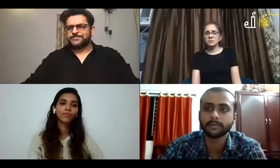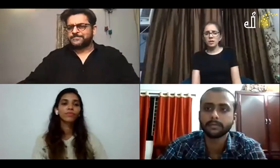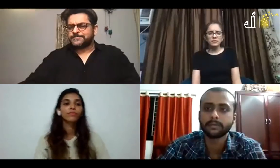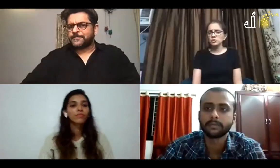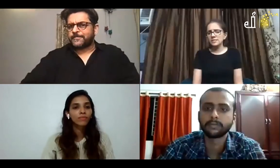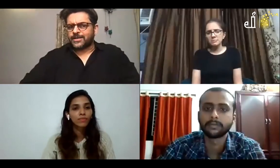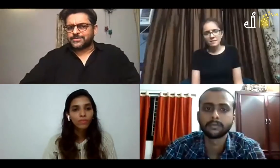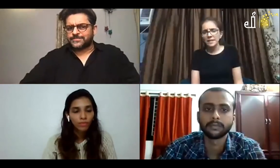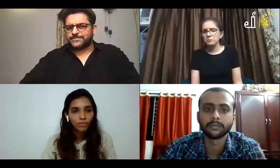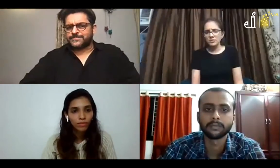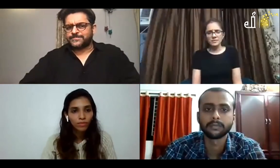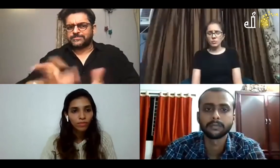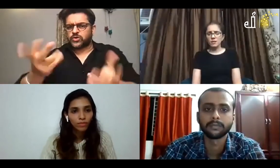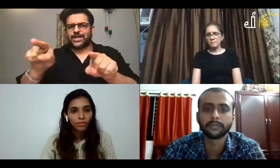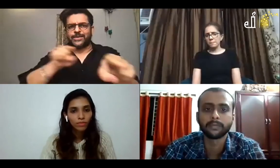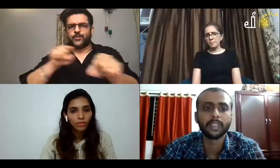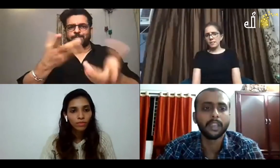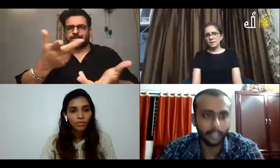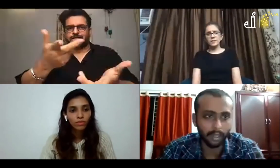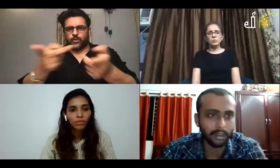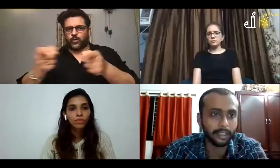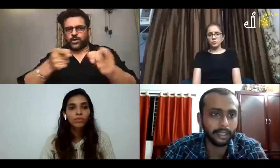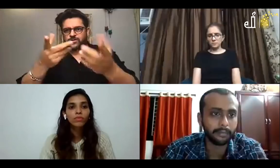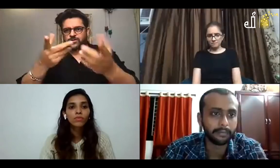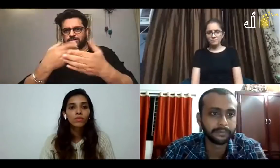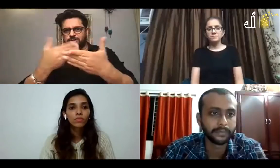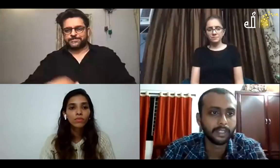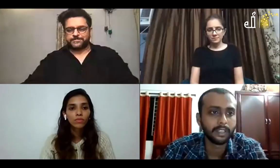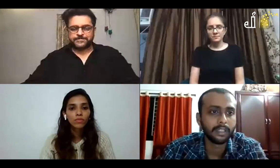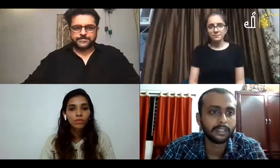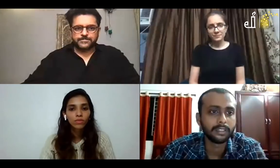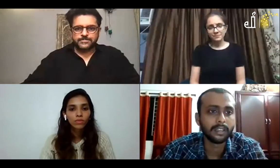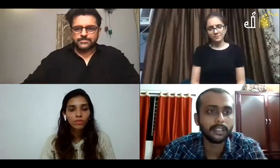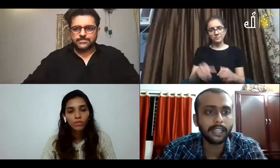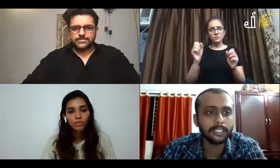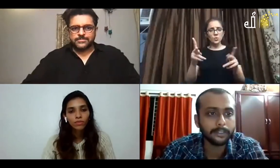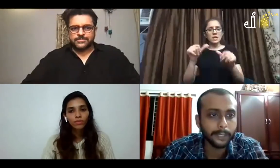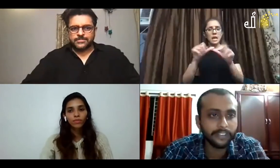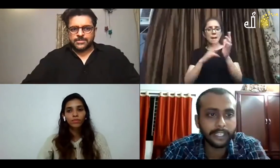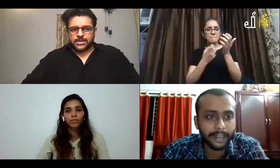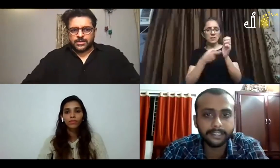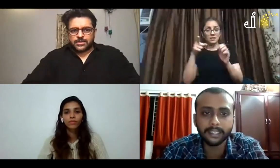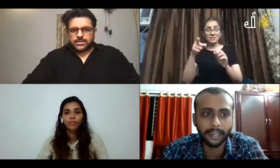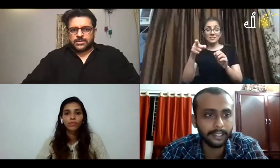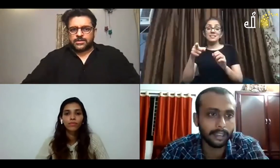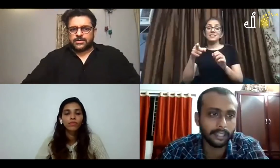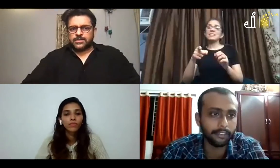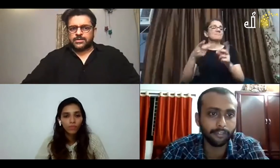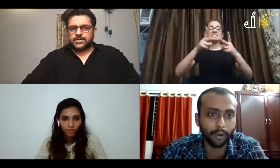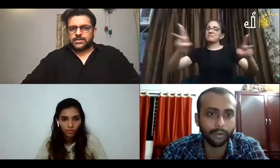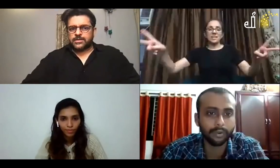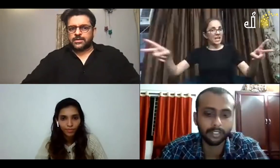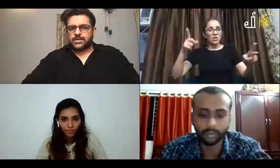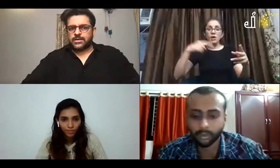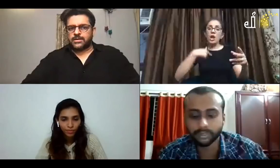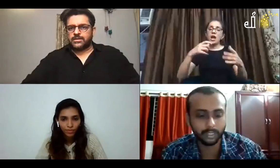cochlear implant. If you can explain that process as well. Yeah, I can. That is a specific candidacy criteria that we